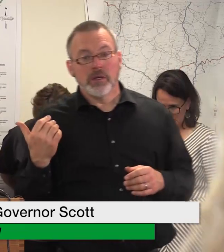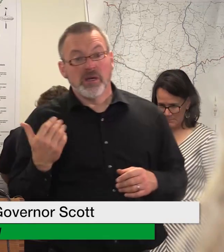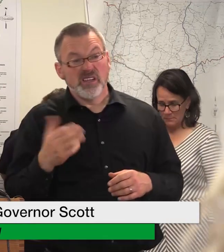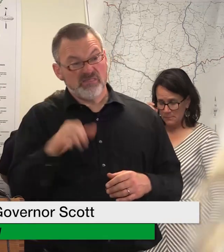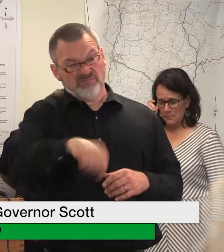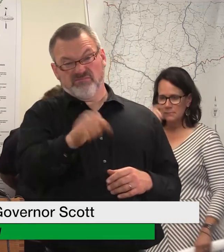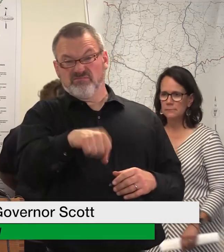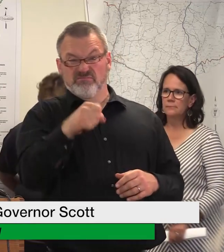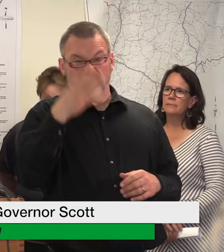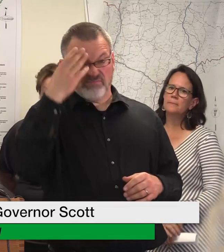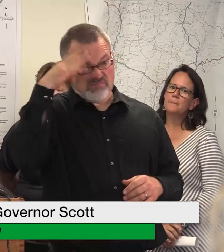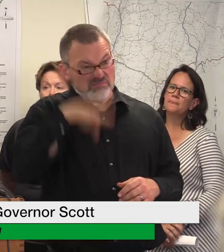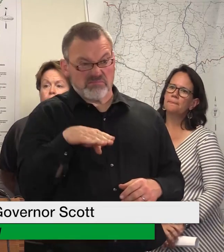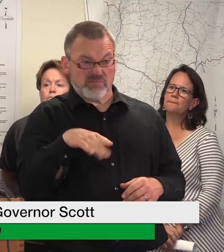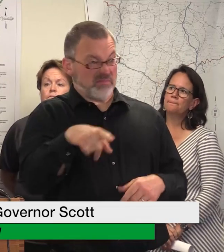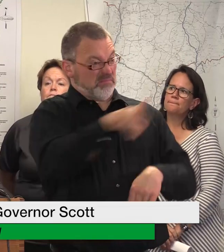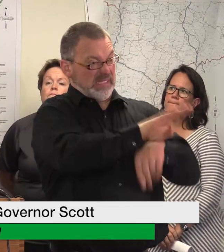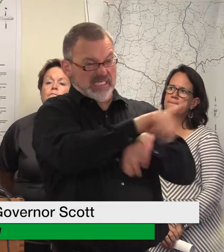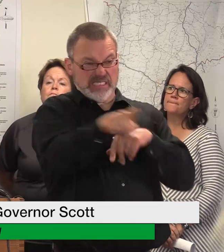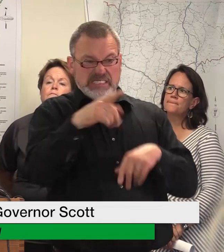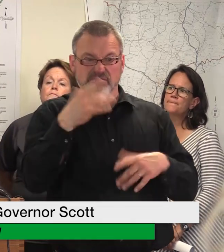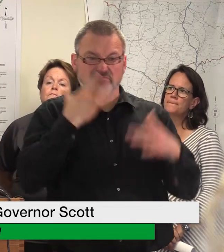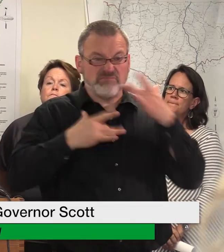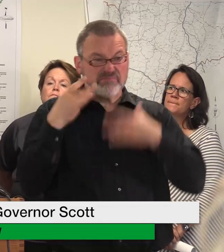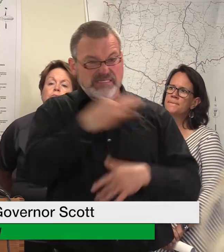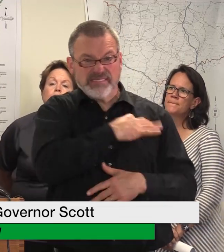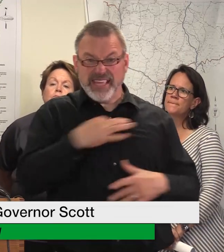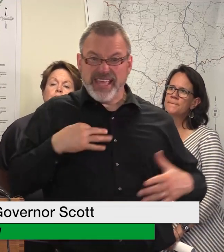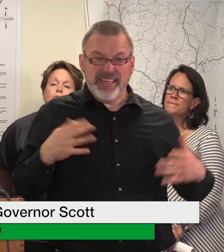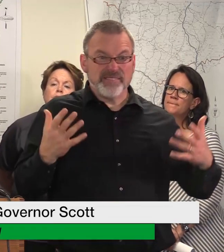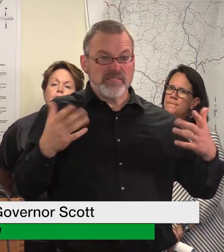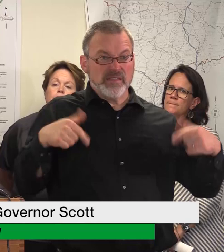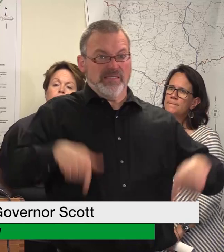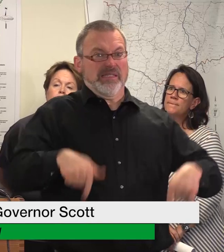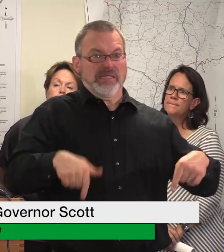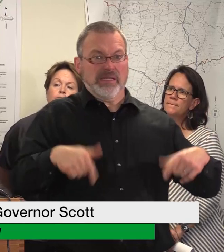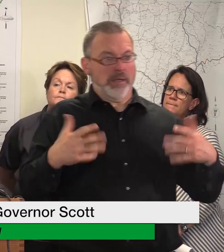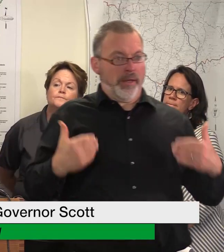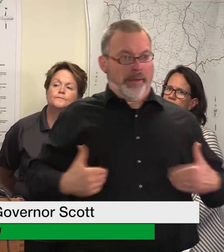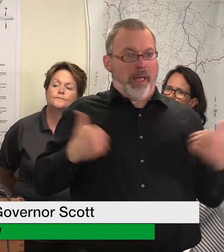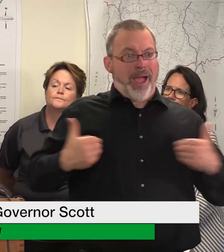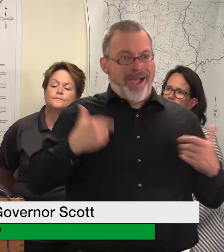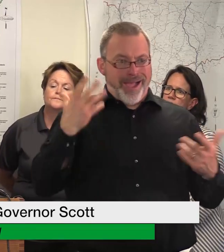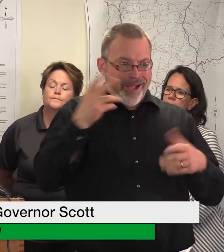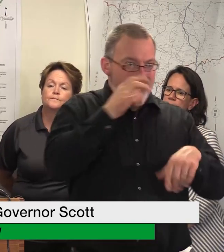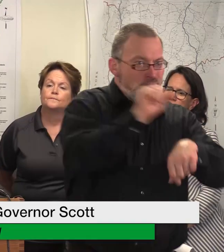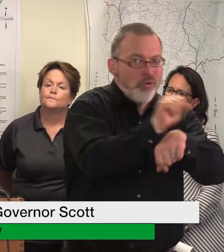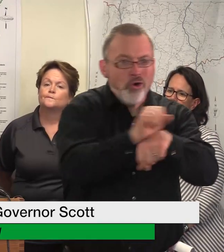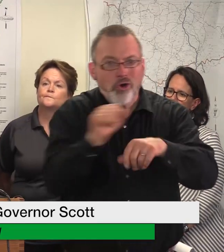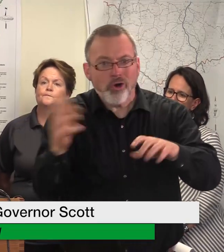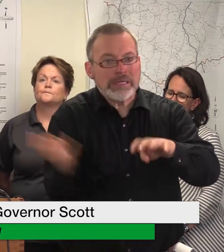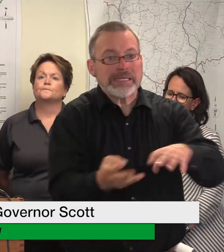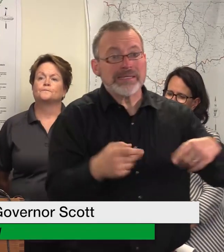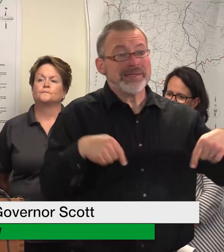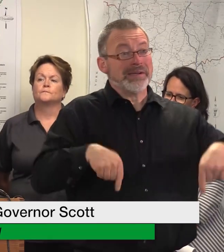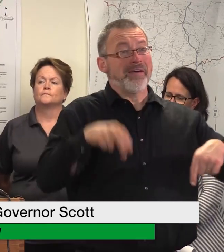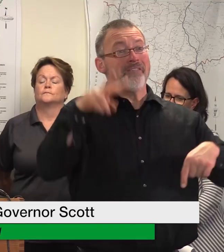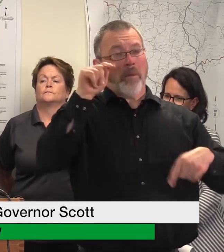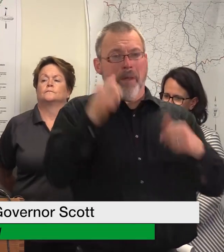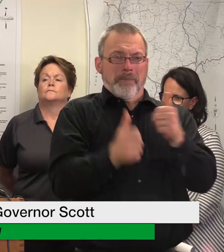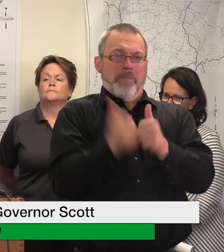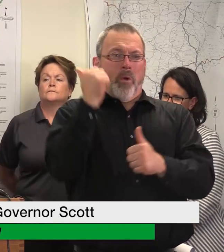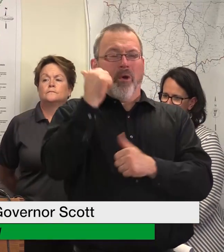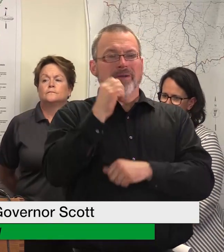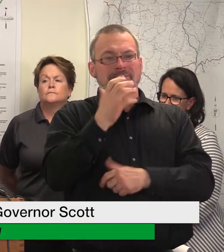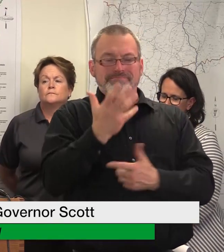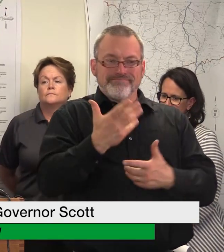challenges, lack of workers, lack of youth in the state. We're an aging demographic,